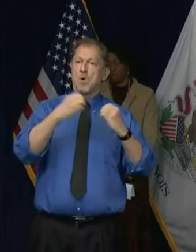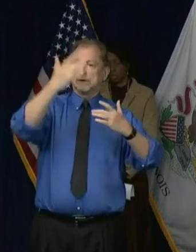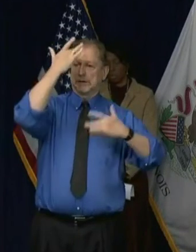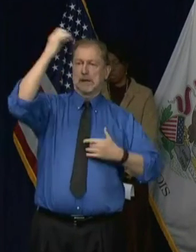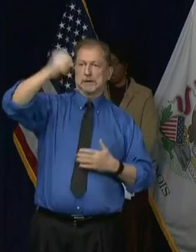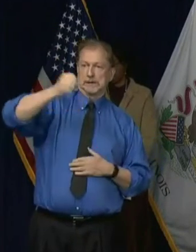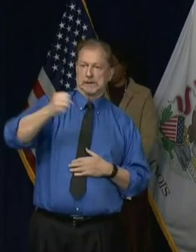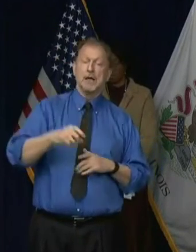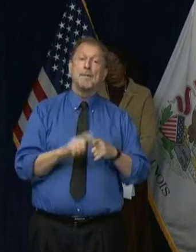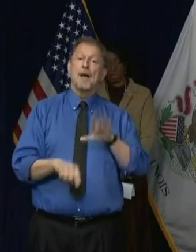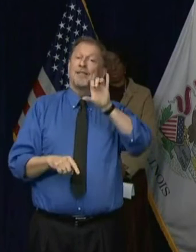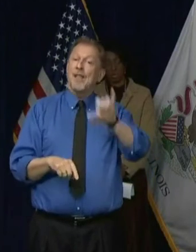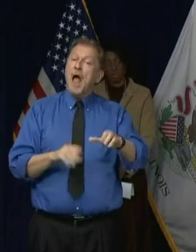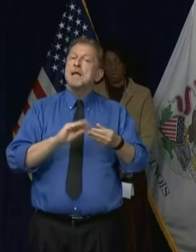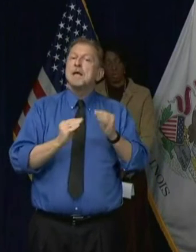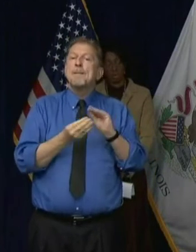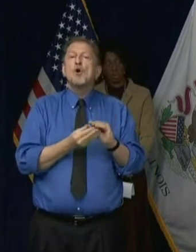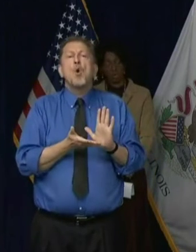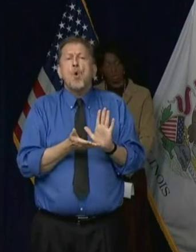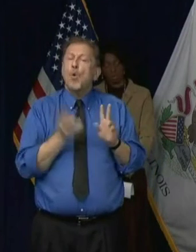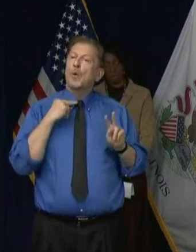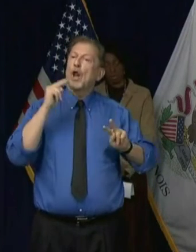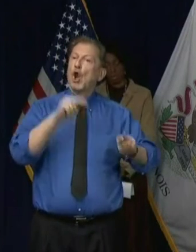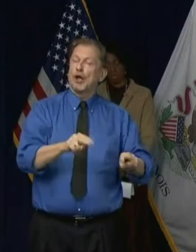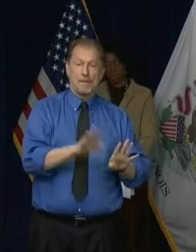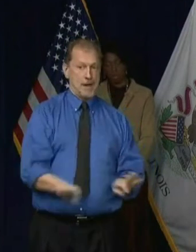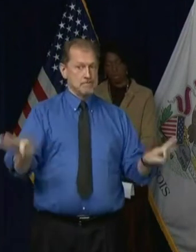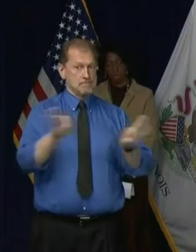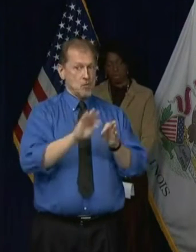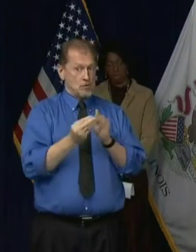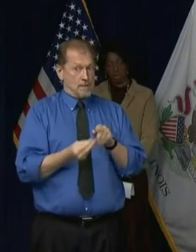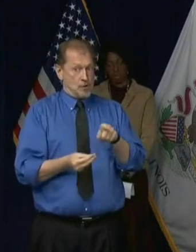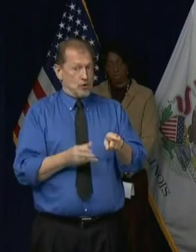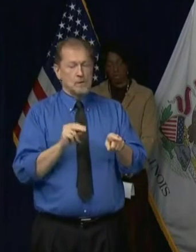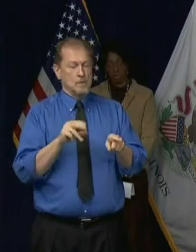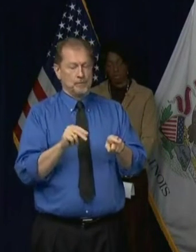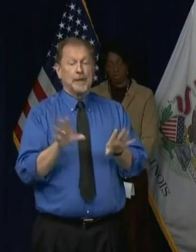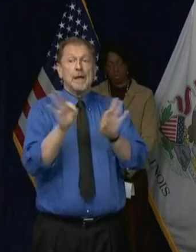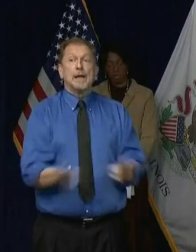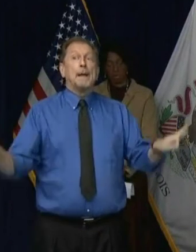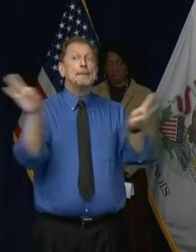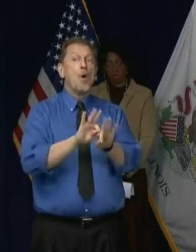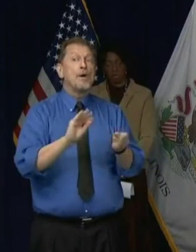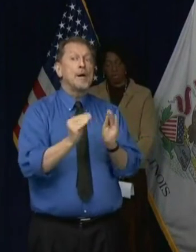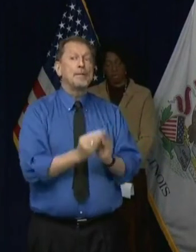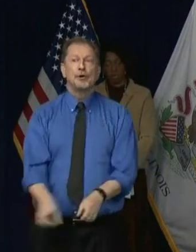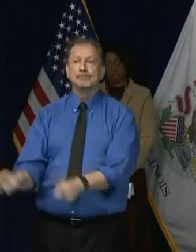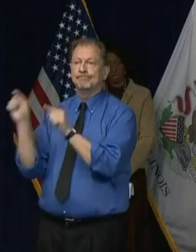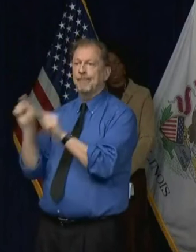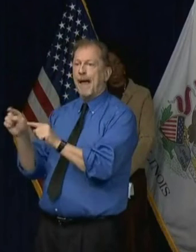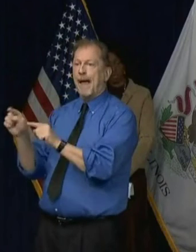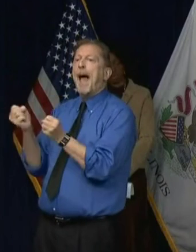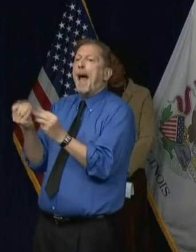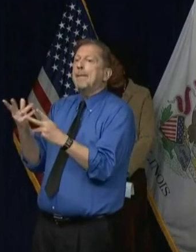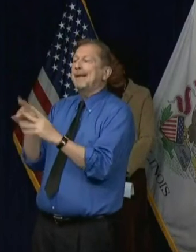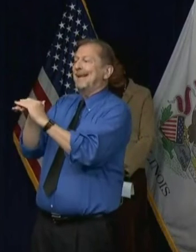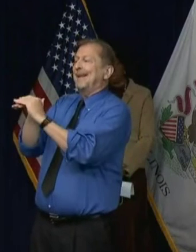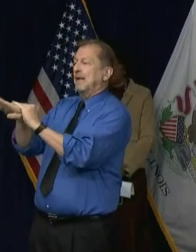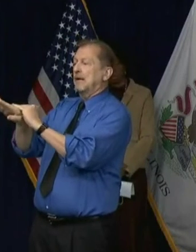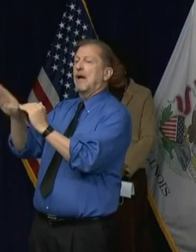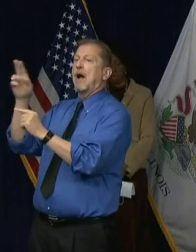thing I would track, I mean, we look at it, but the bigger, more important number is really the number of